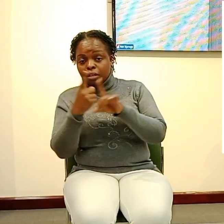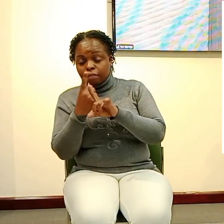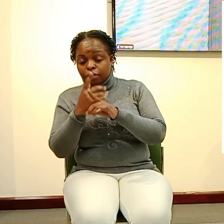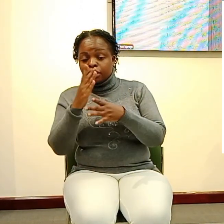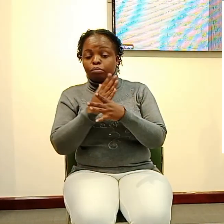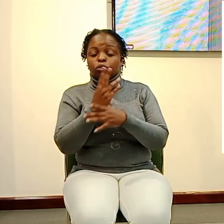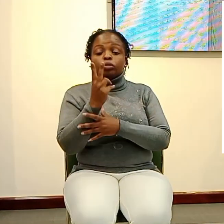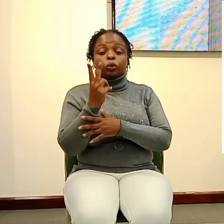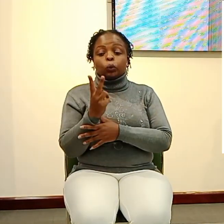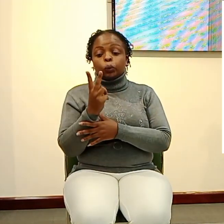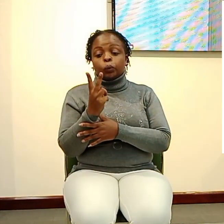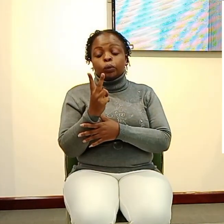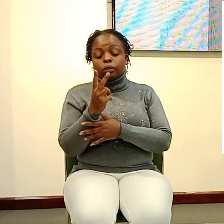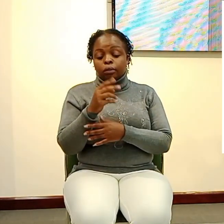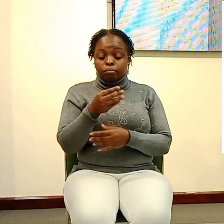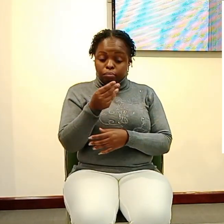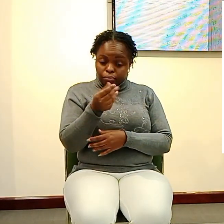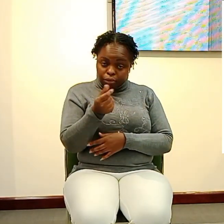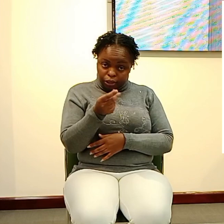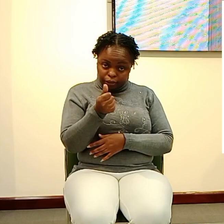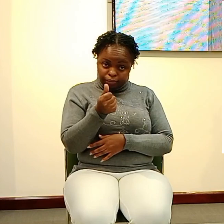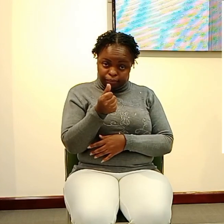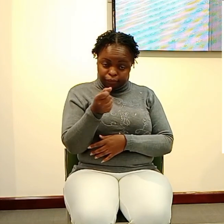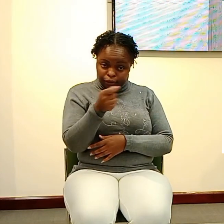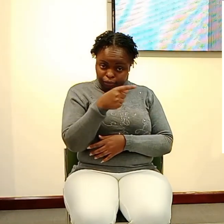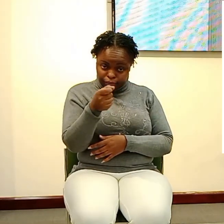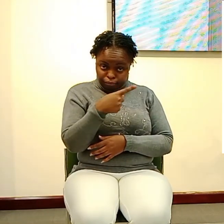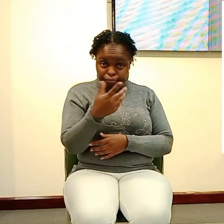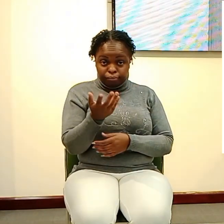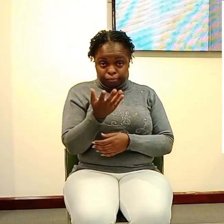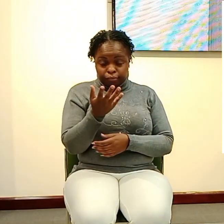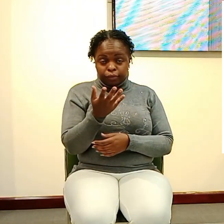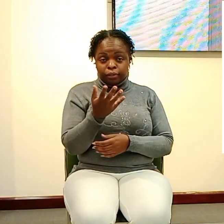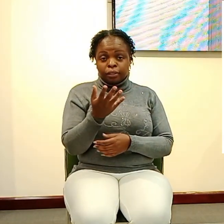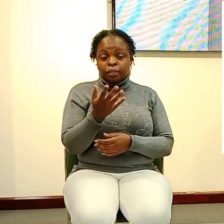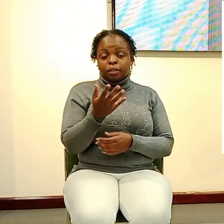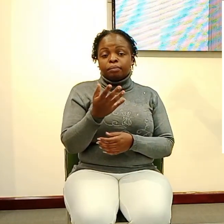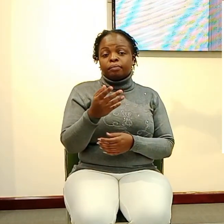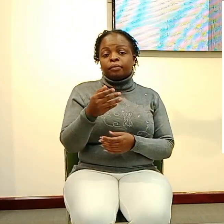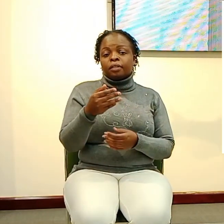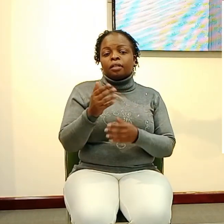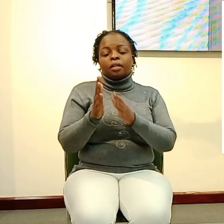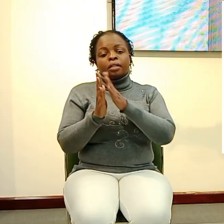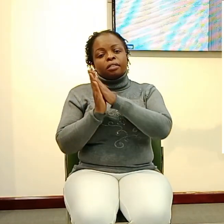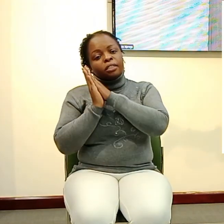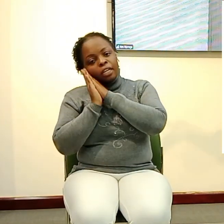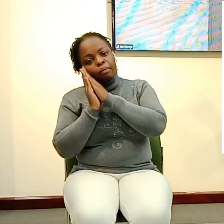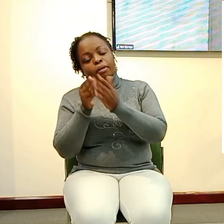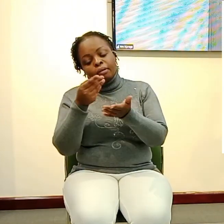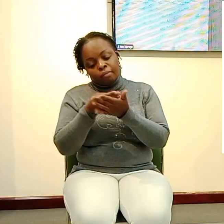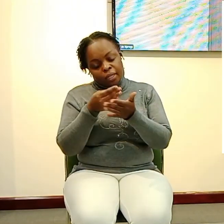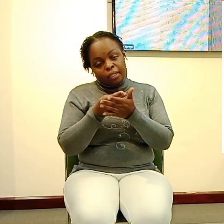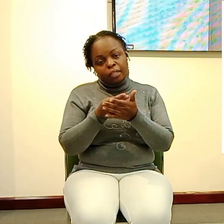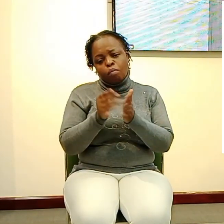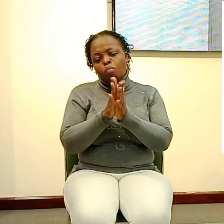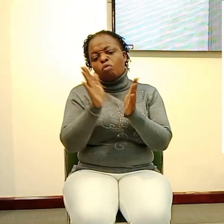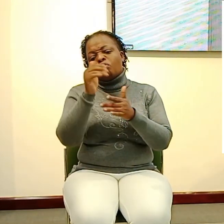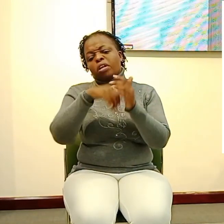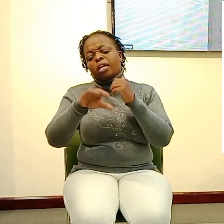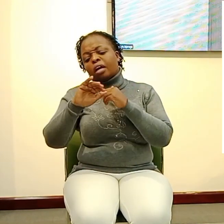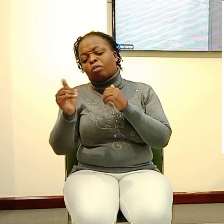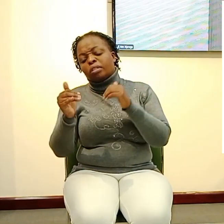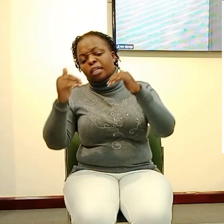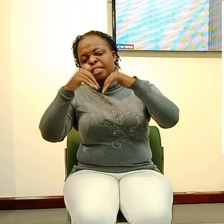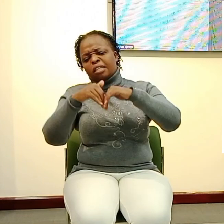the two. Salaries, I mean, per diems are even more in the county assemblies. I've never understood